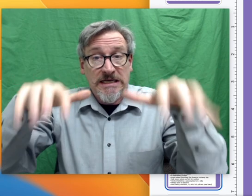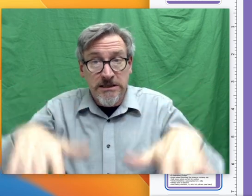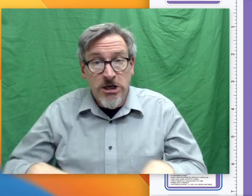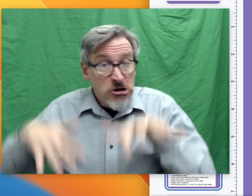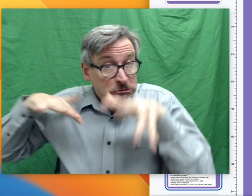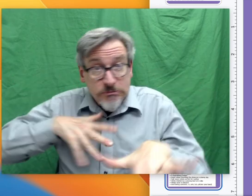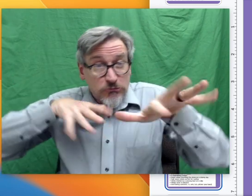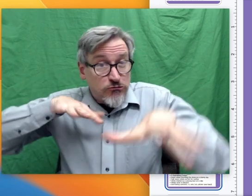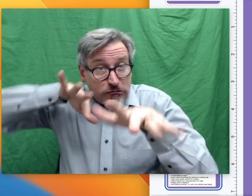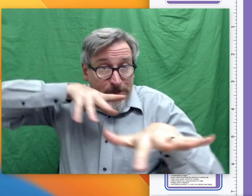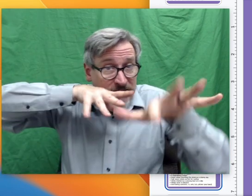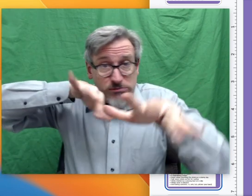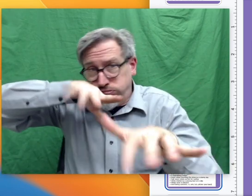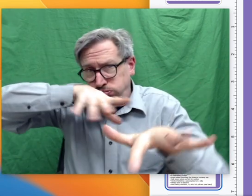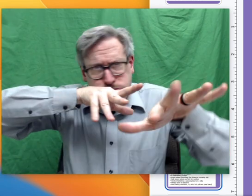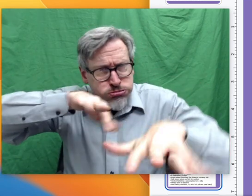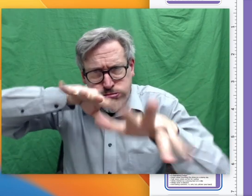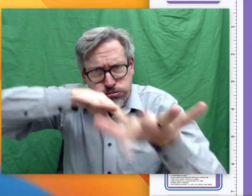lot. Rapids.